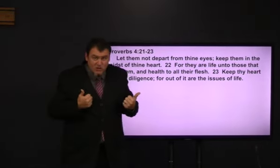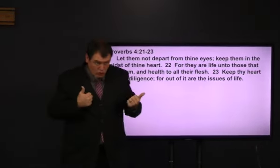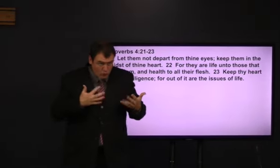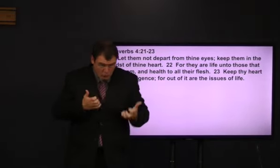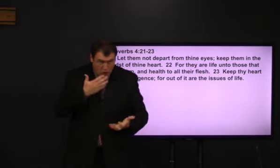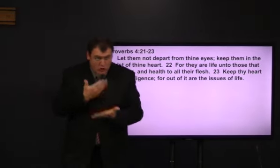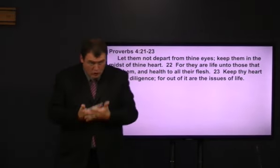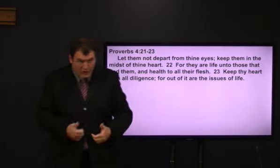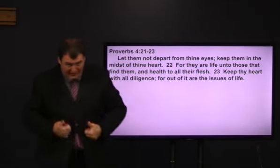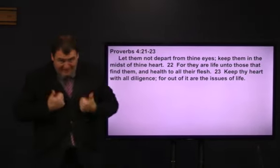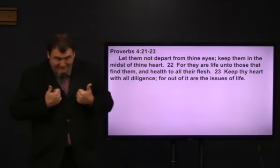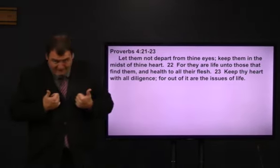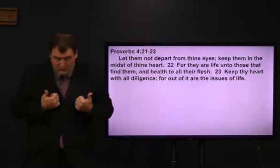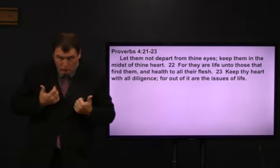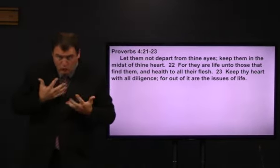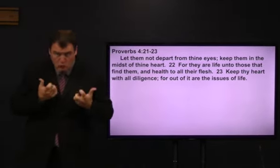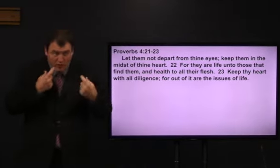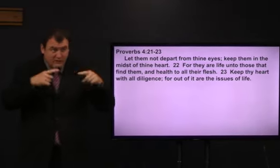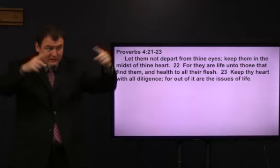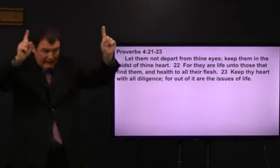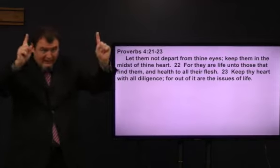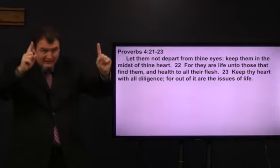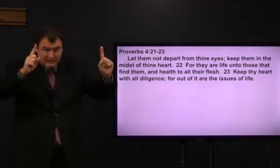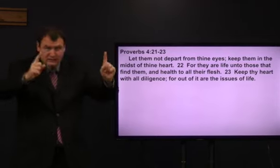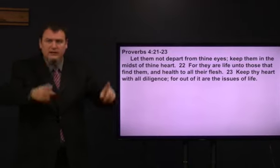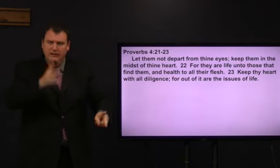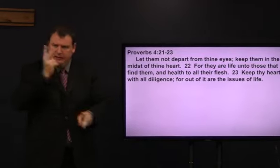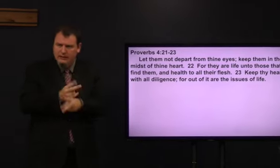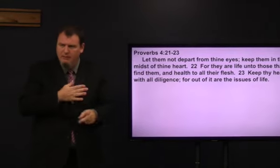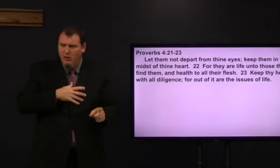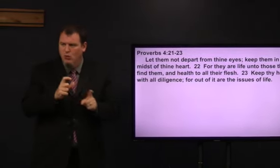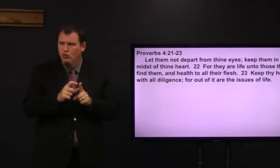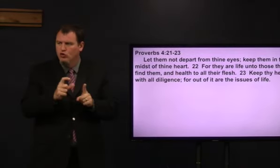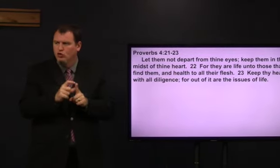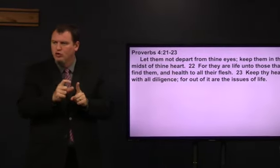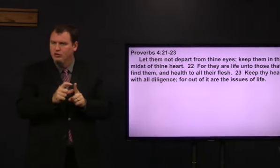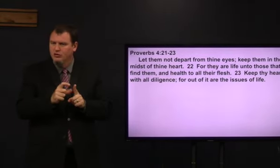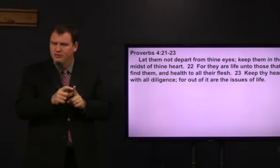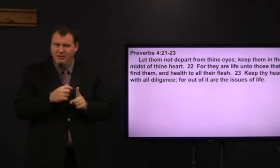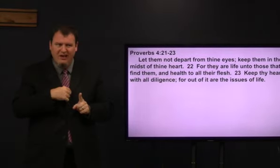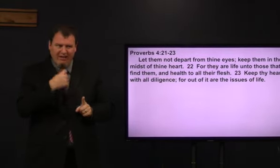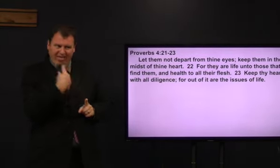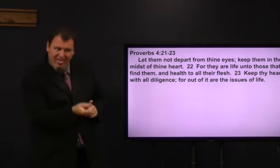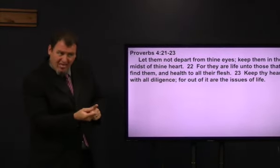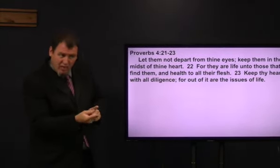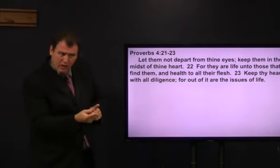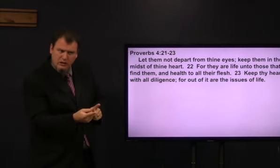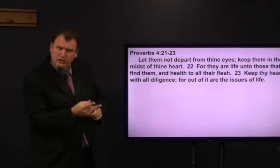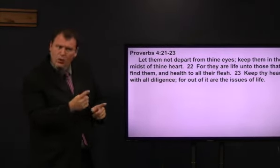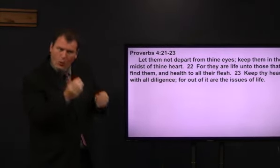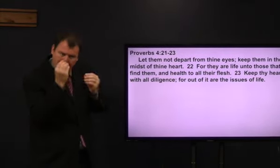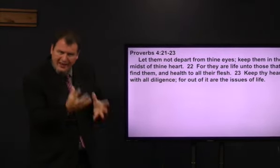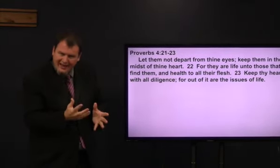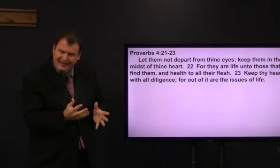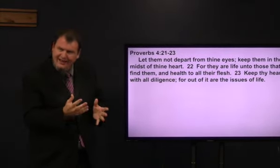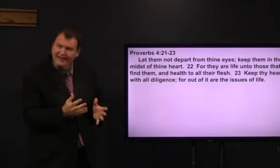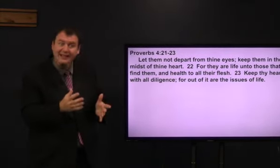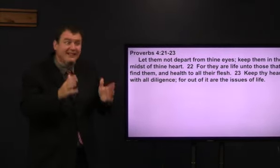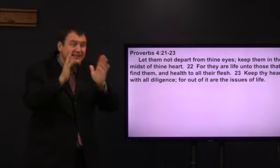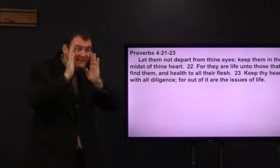So, if you want to live a good life and want to be successful, keep my words. I'm telling you,